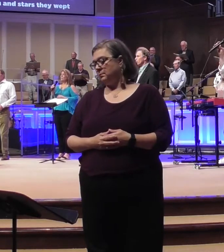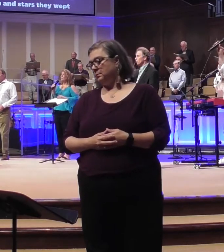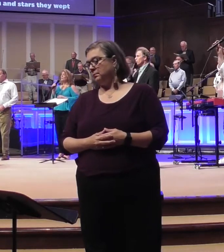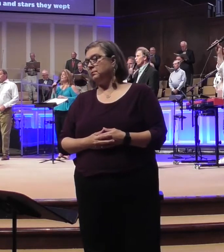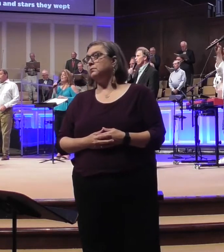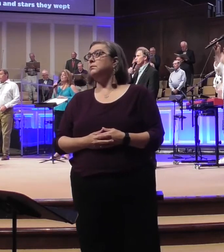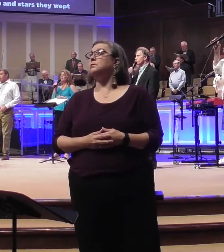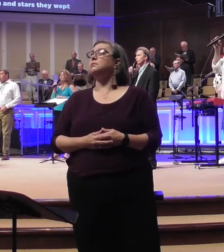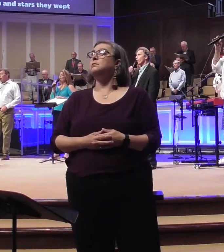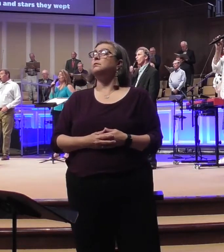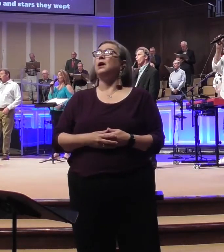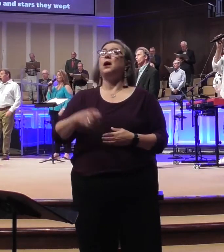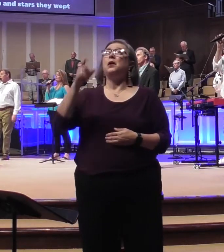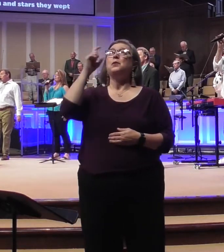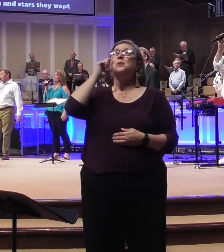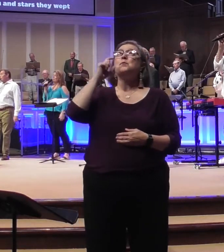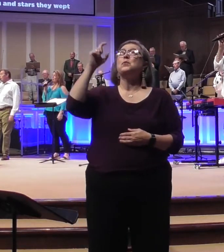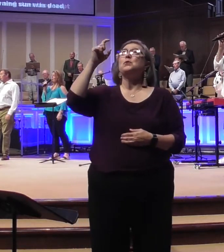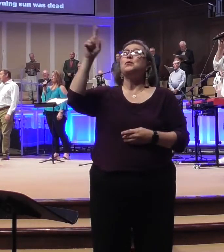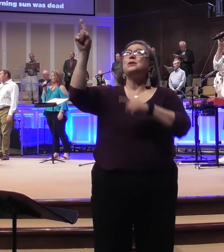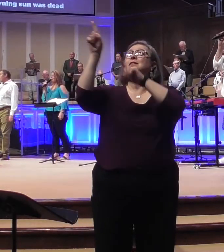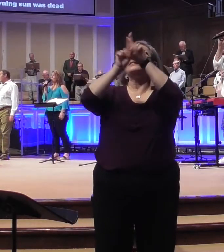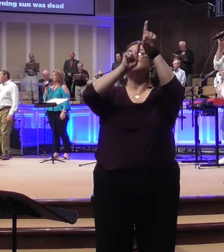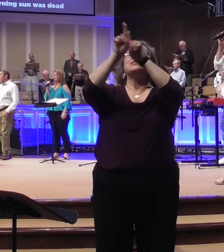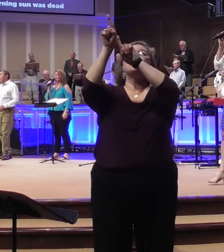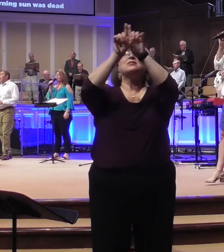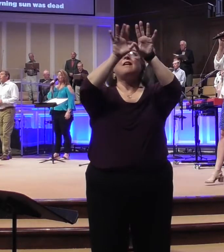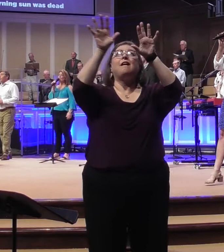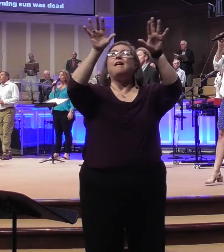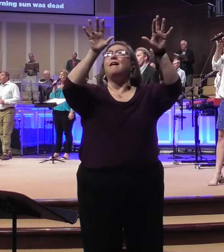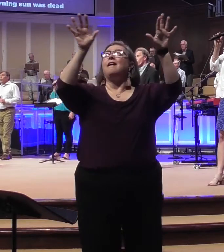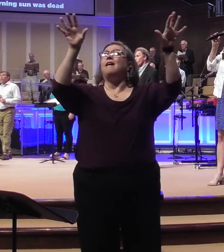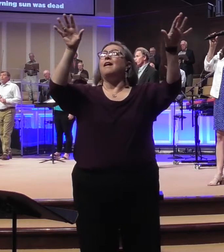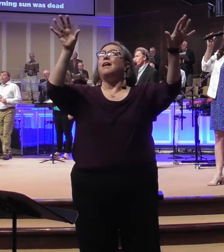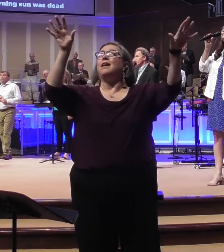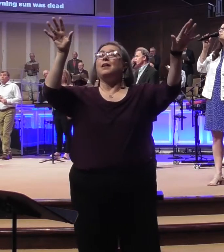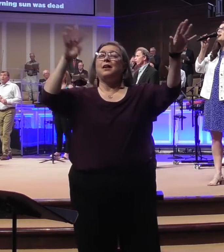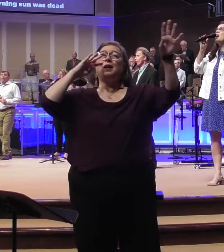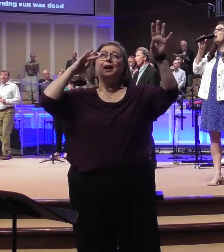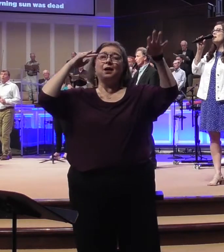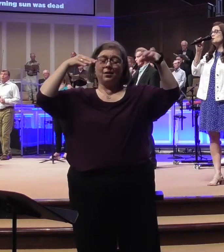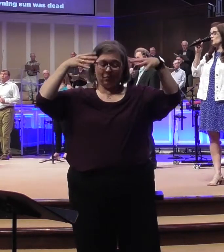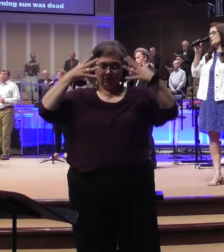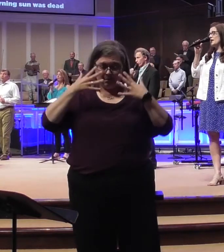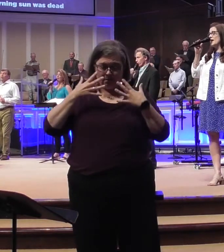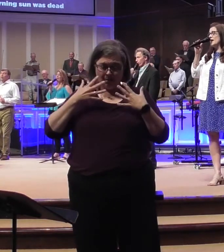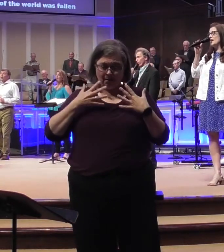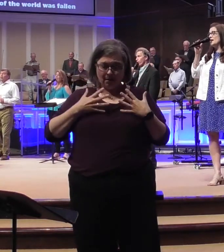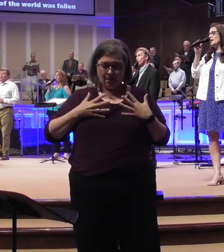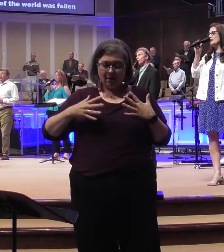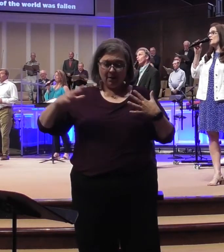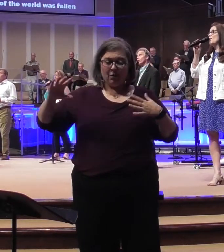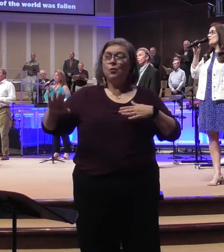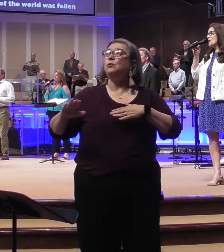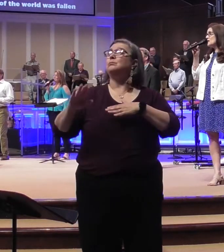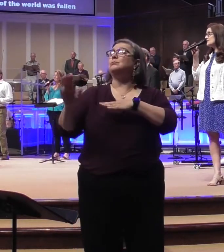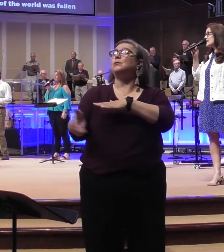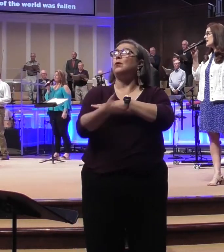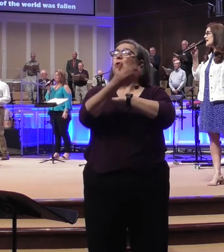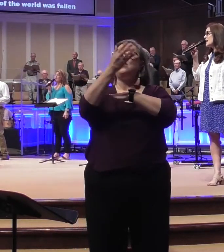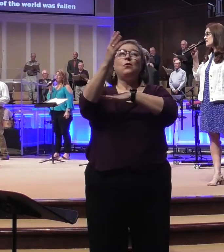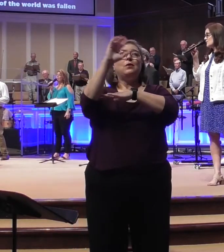The moon and stars, they wept. The morning sun was dead.